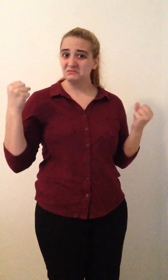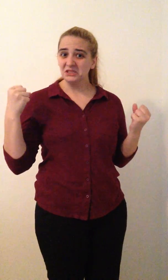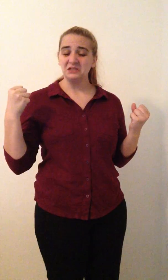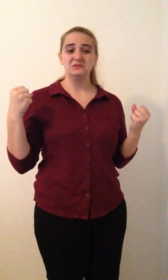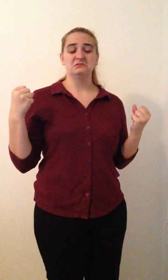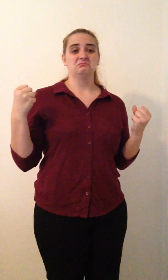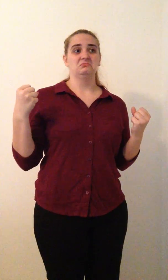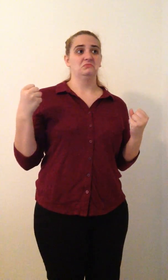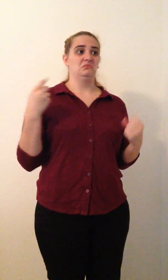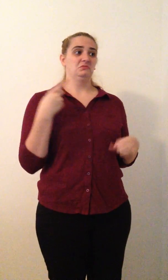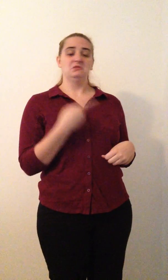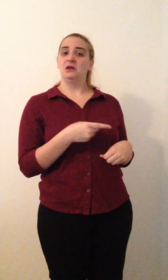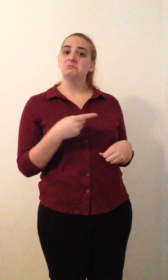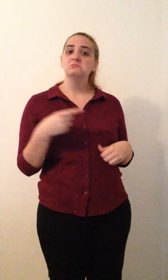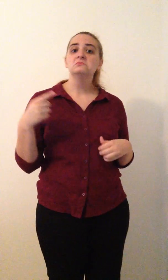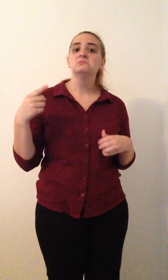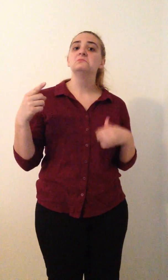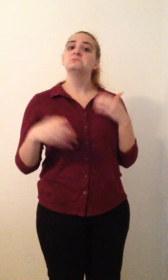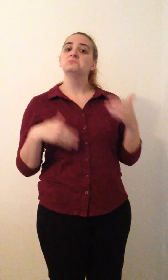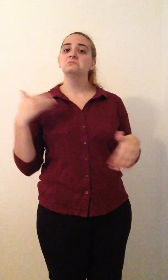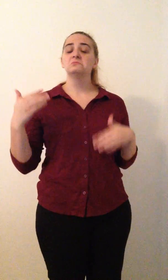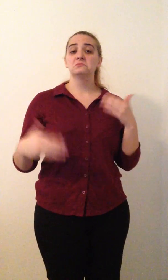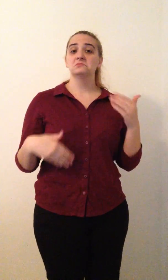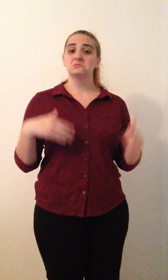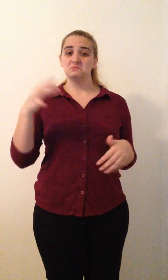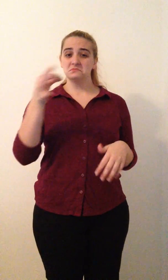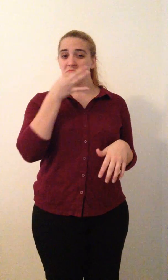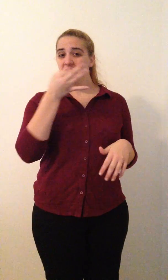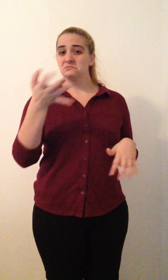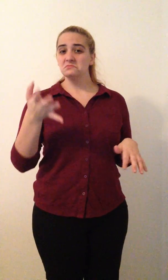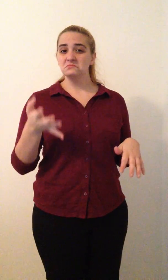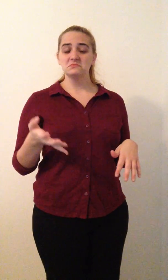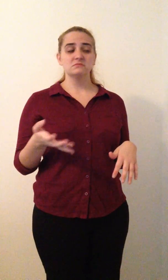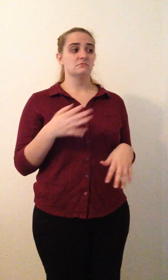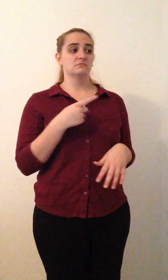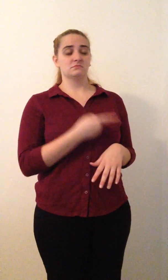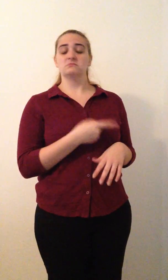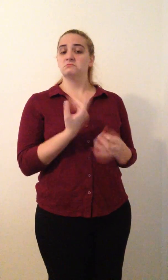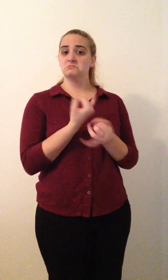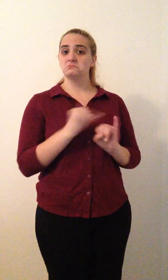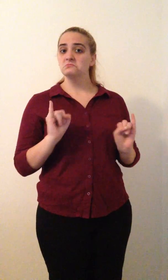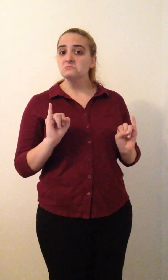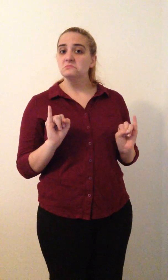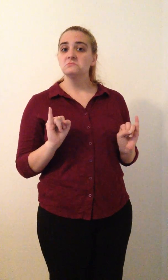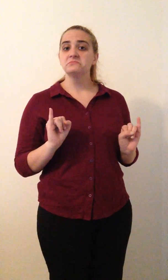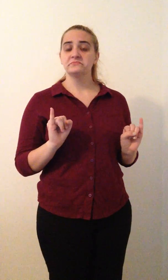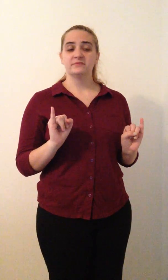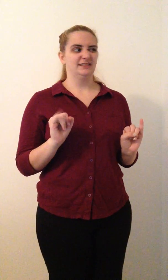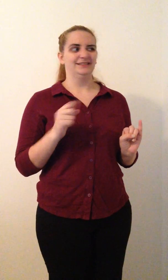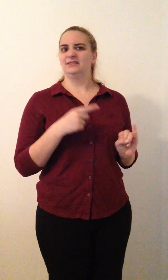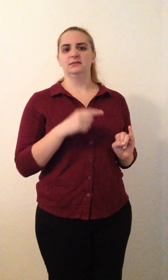all going on. They're all Miss Independent, but they're not,